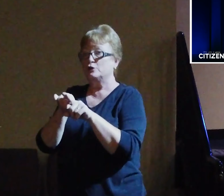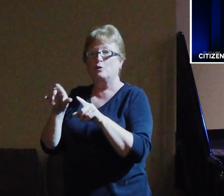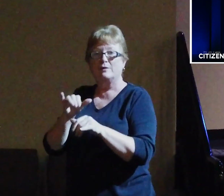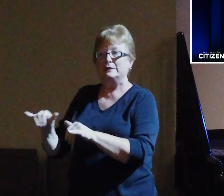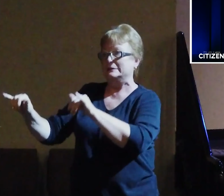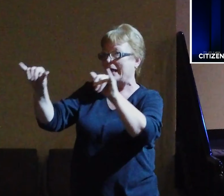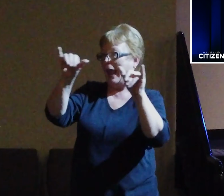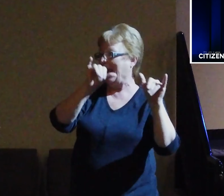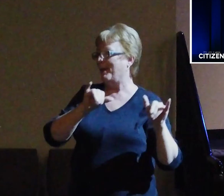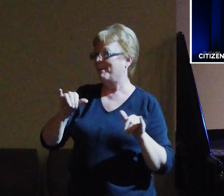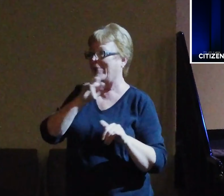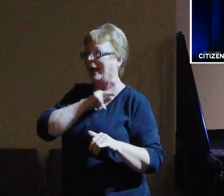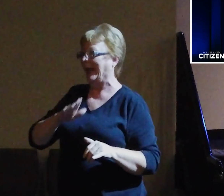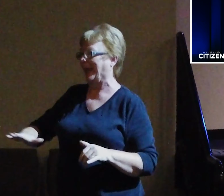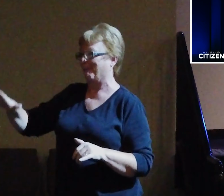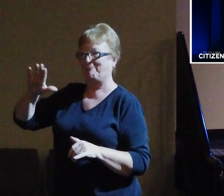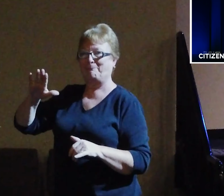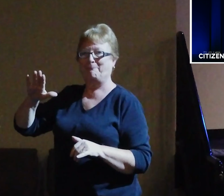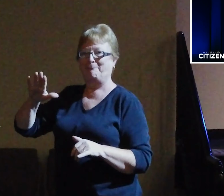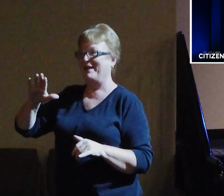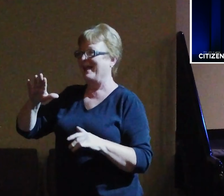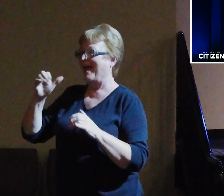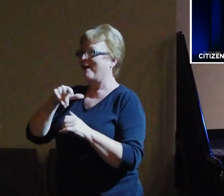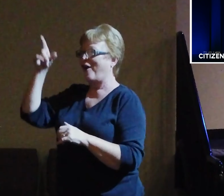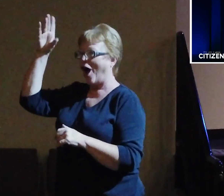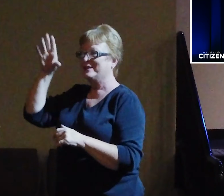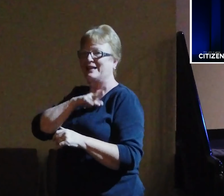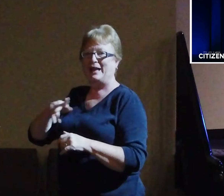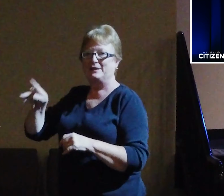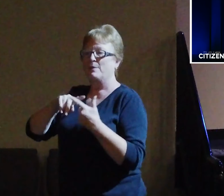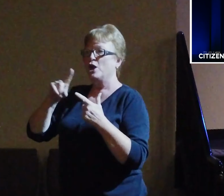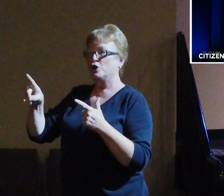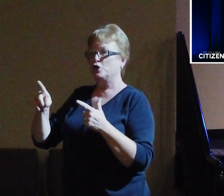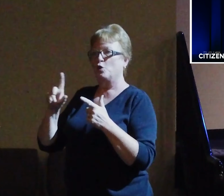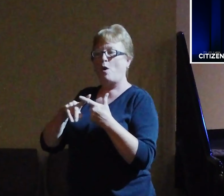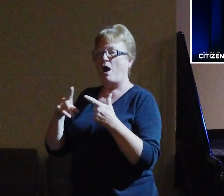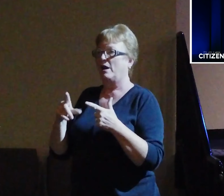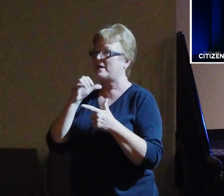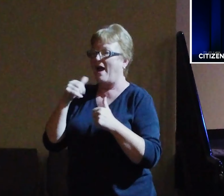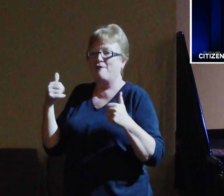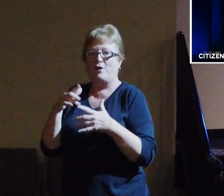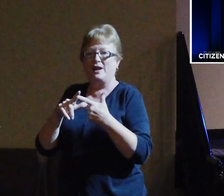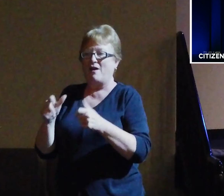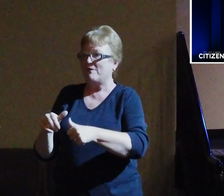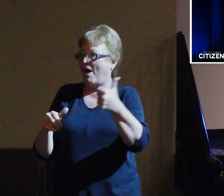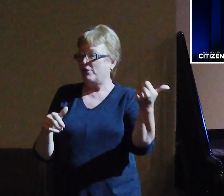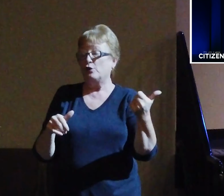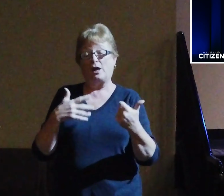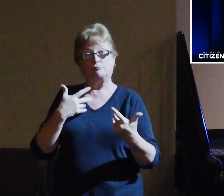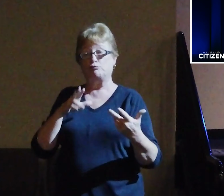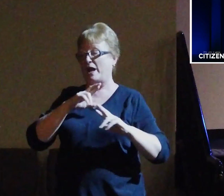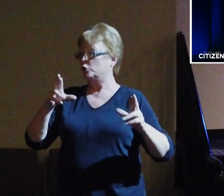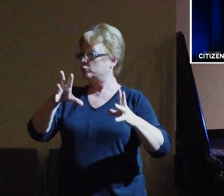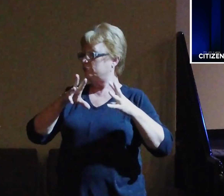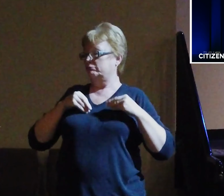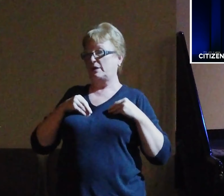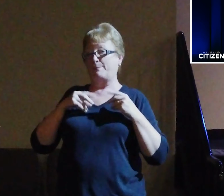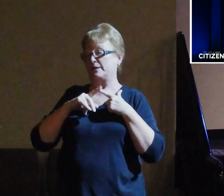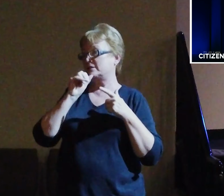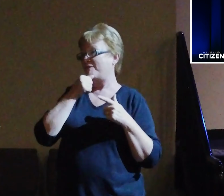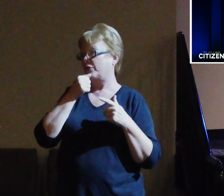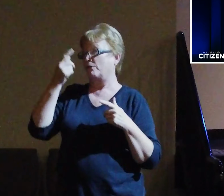eternal kingdom, radically united in the gospel, fearless against opposition and willing to embrace suffering for the sake of